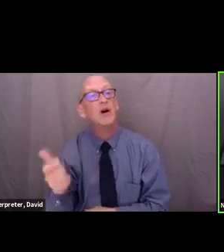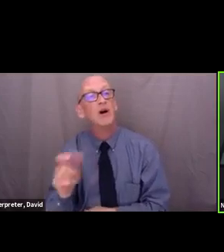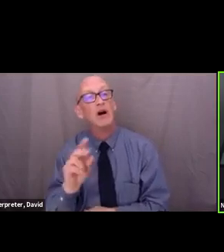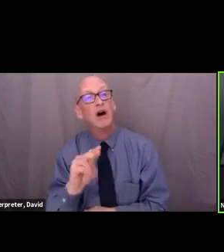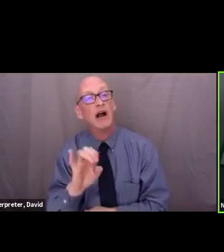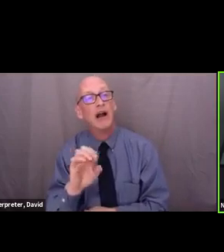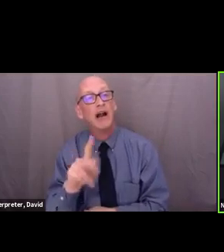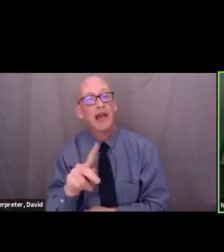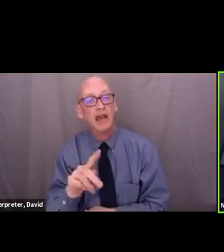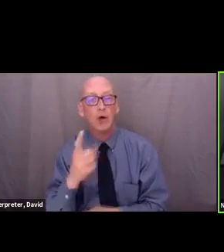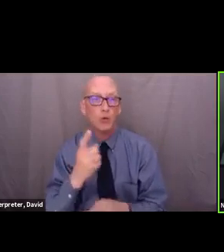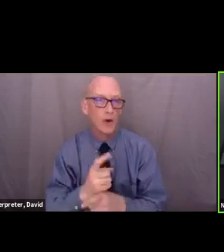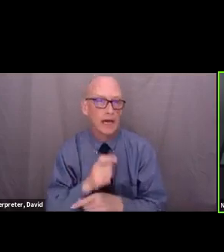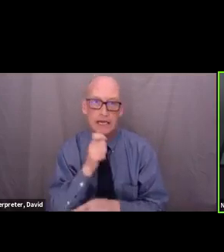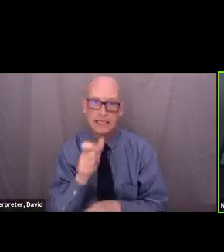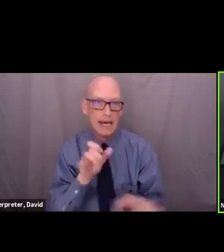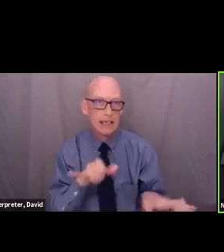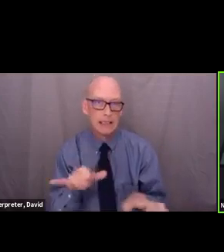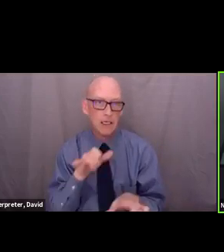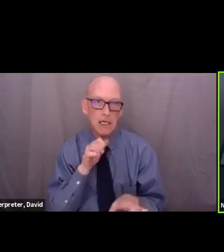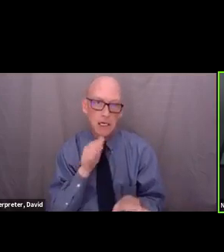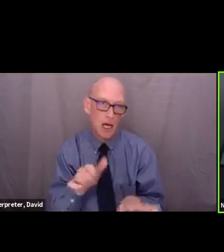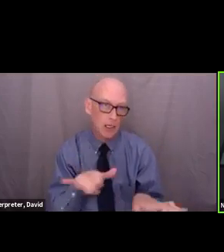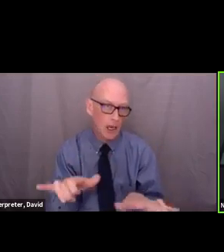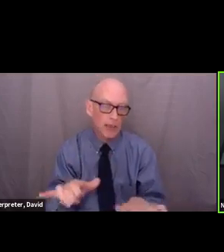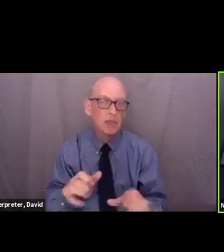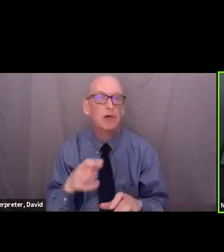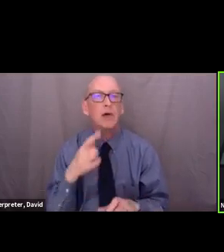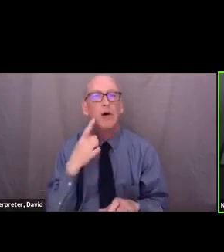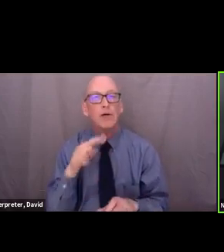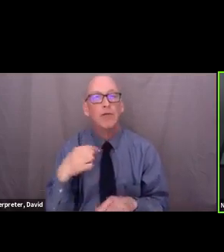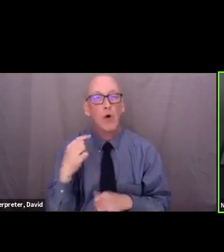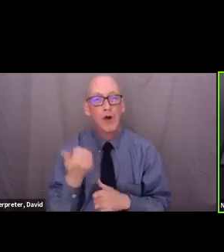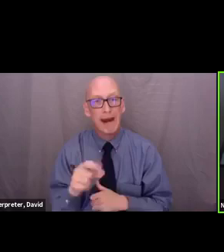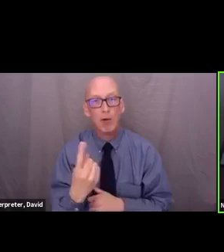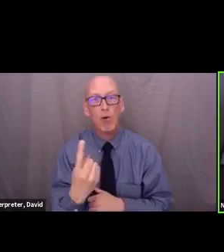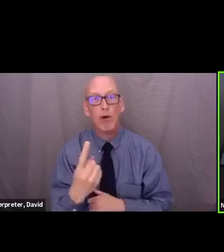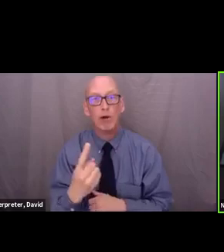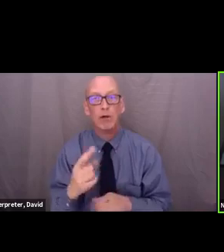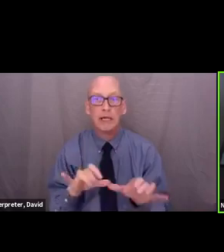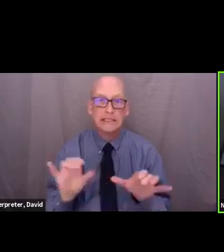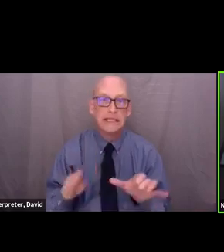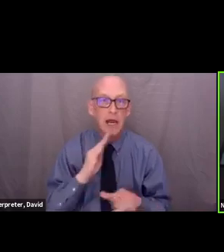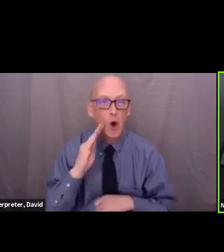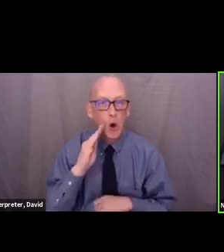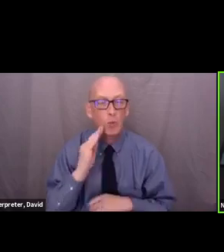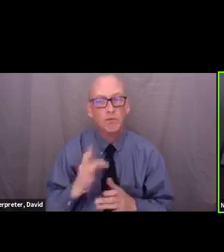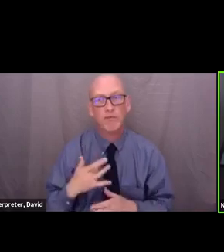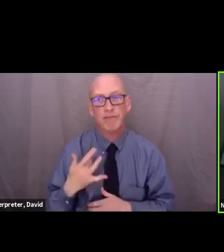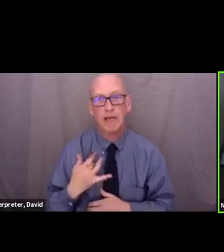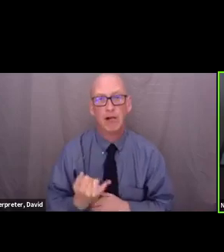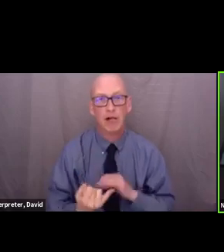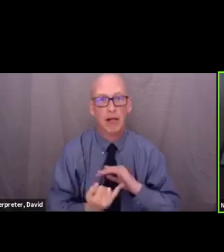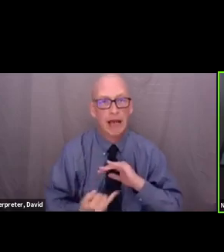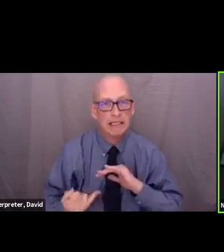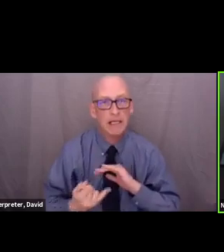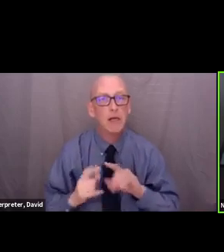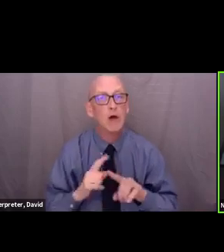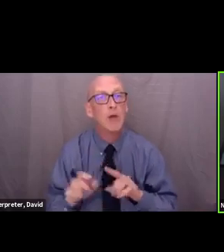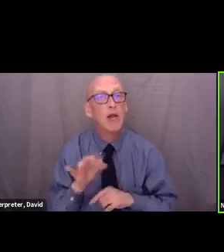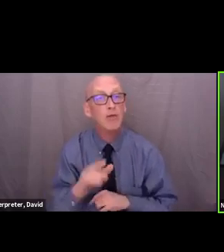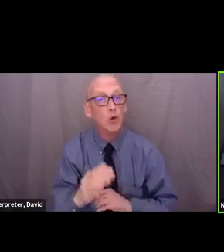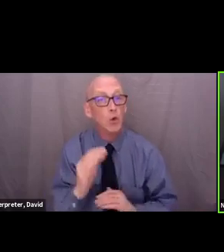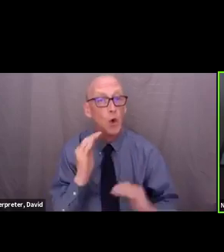it's uncommon for any of us at this point during the stay-at-home order to feel isolated. But if you're an